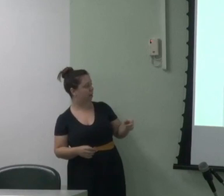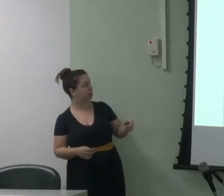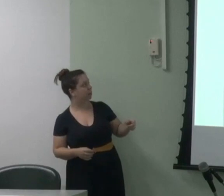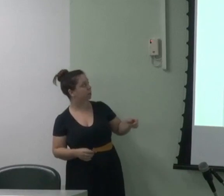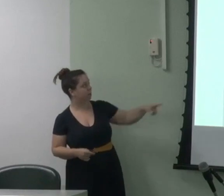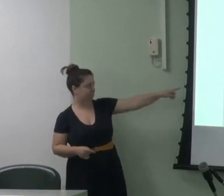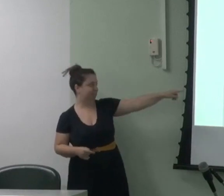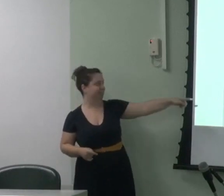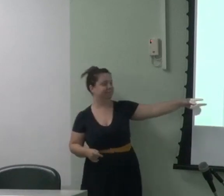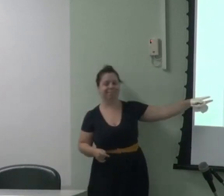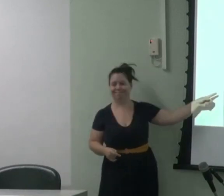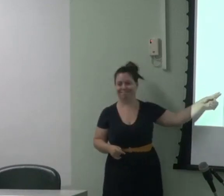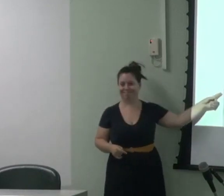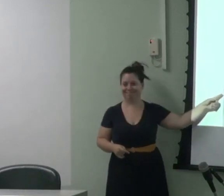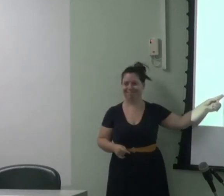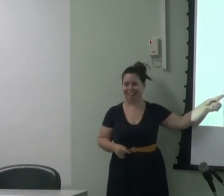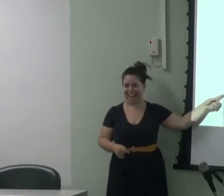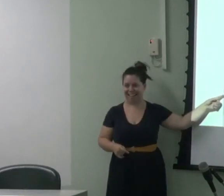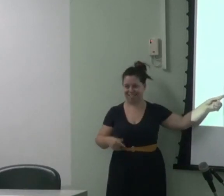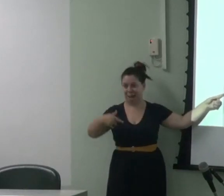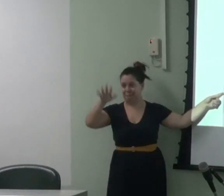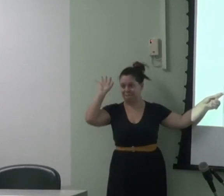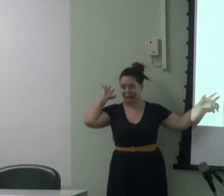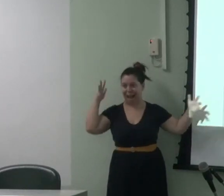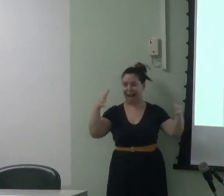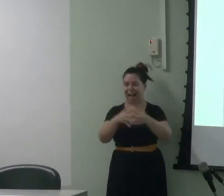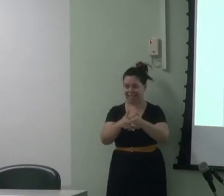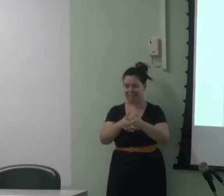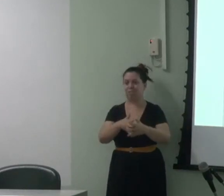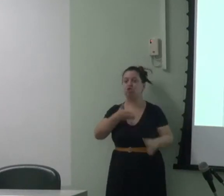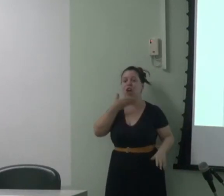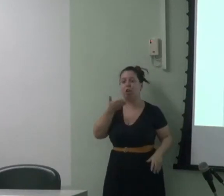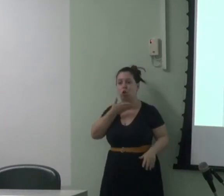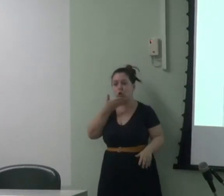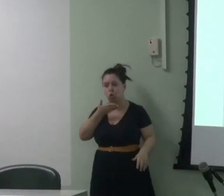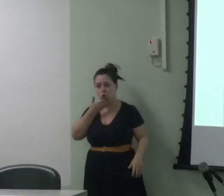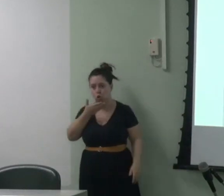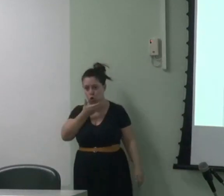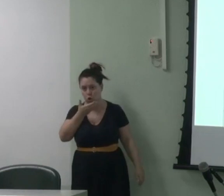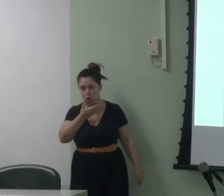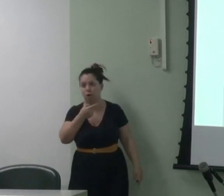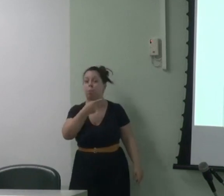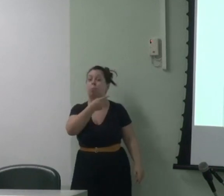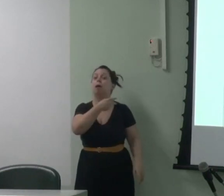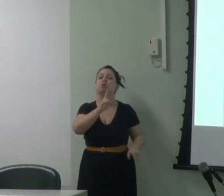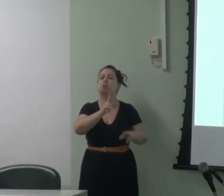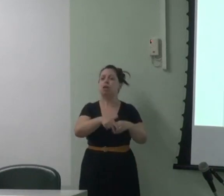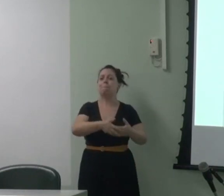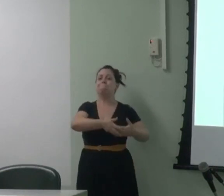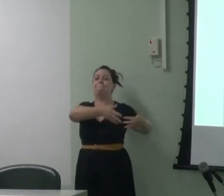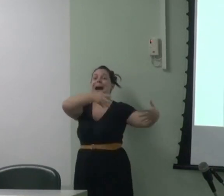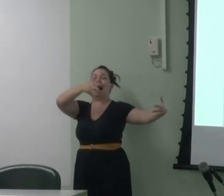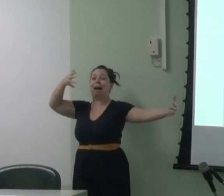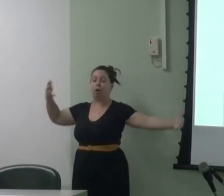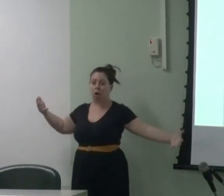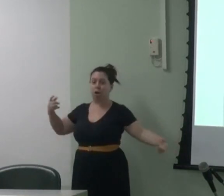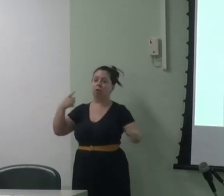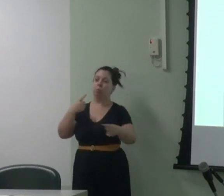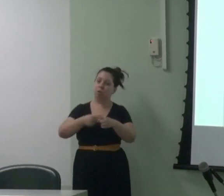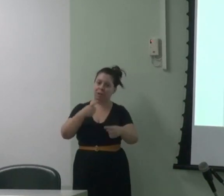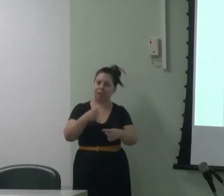biggest tree for Czech, and this is because this resource is based on a sort of